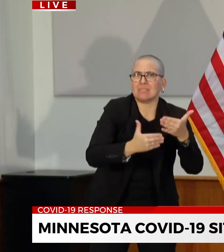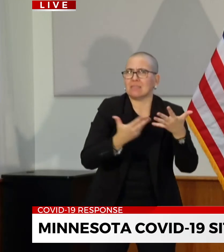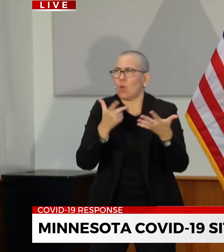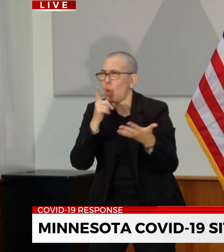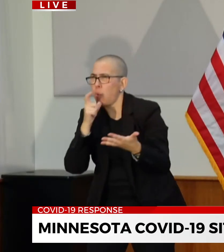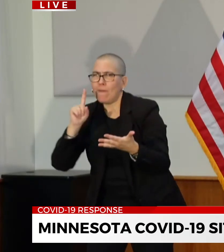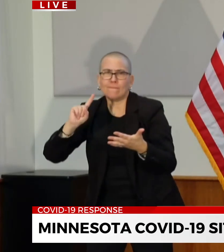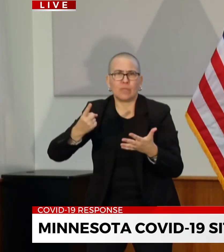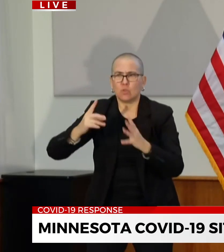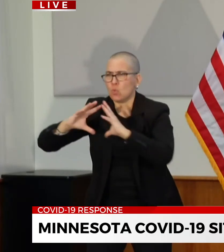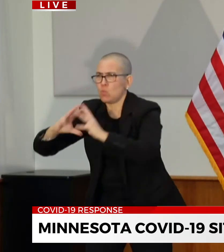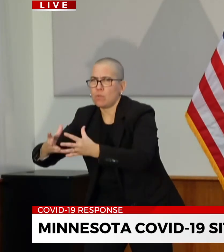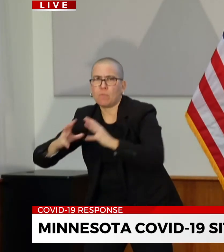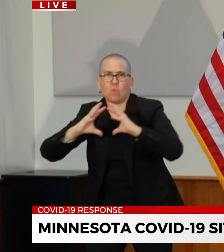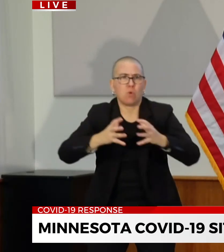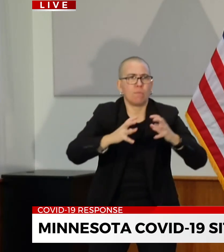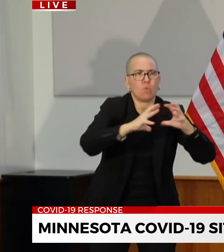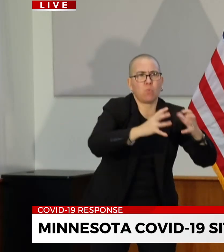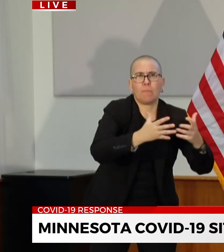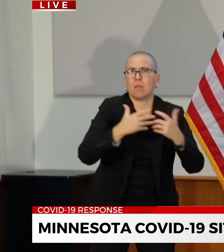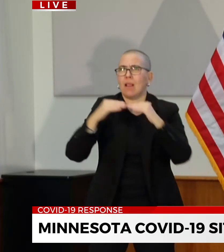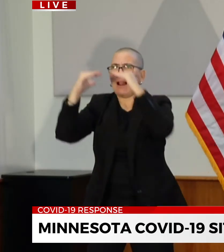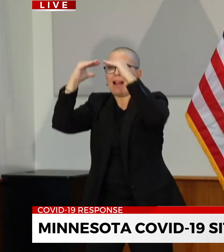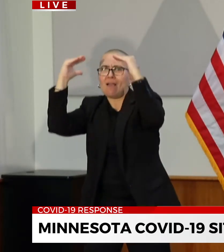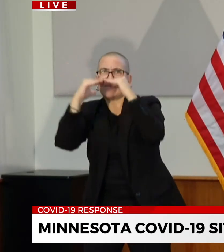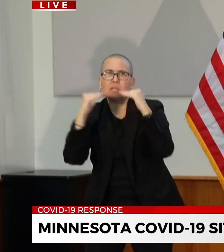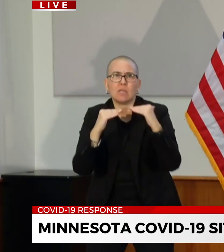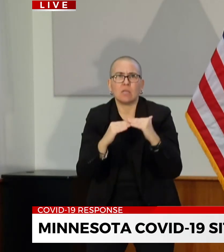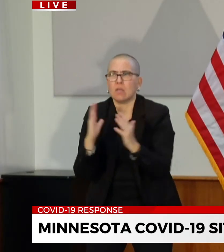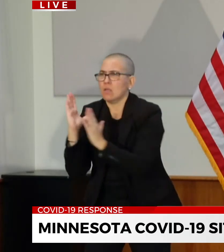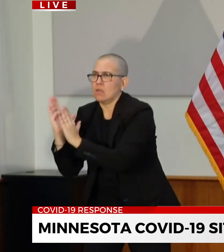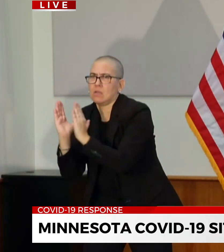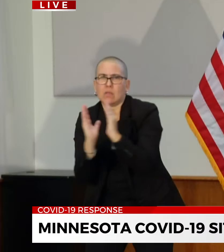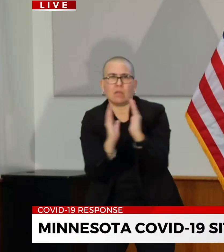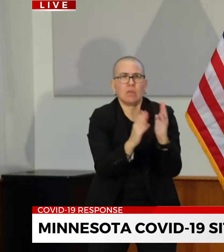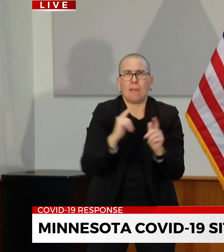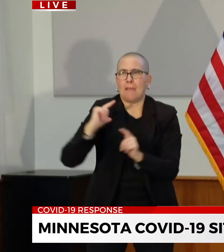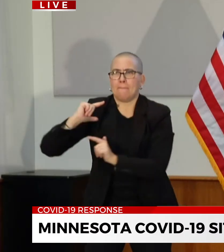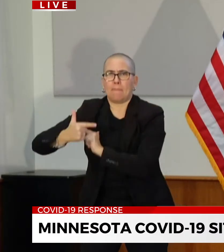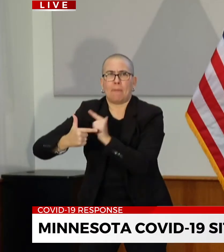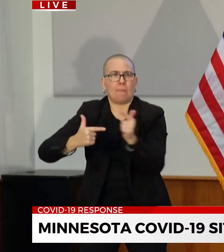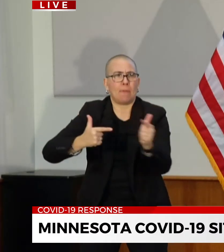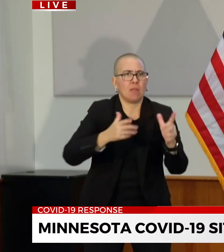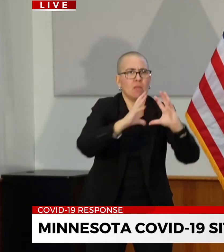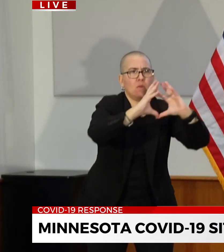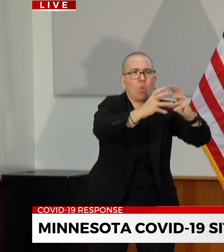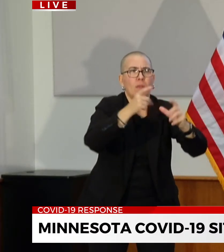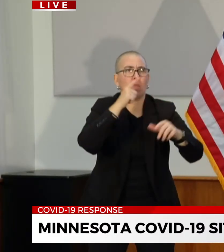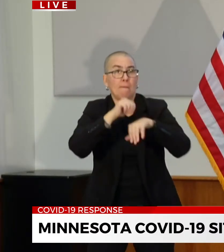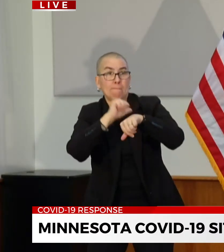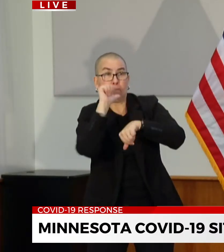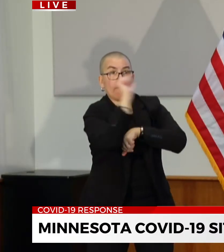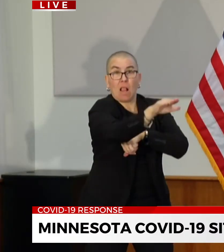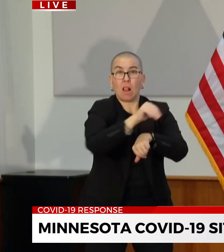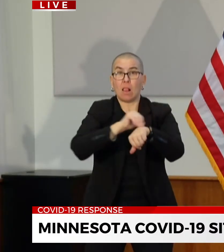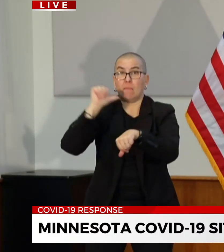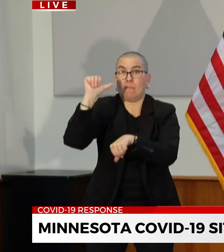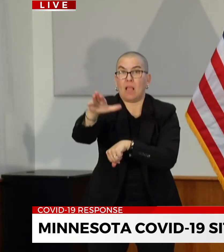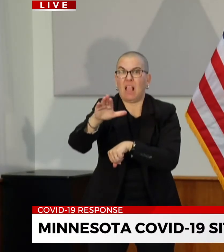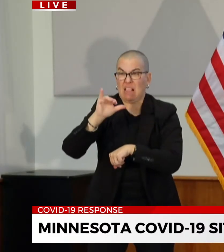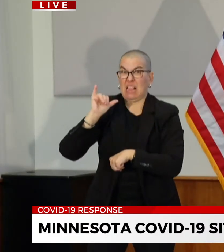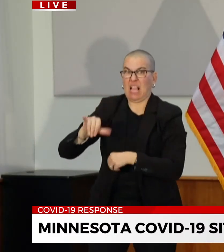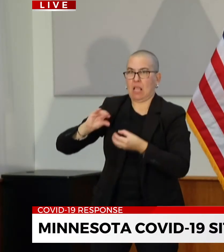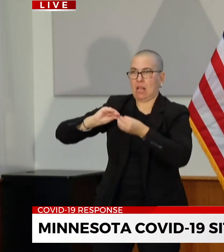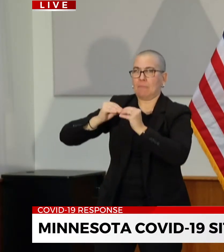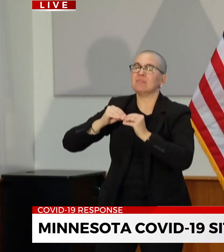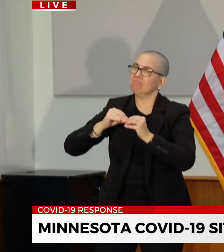get it nationally, what makes sense, what's the distribution look like. But I think it's very important. That data needs to be transparent. It